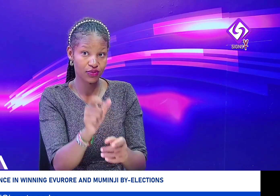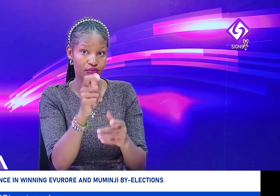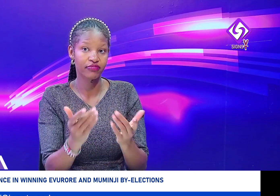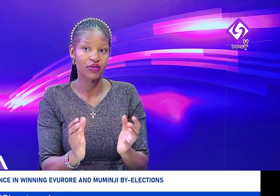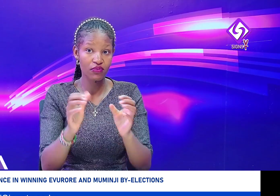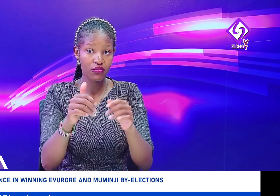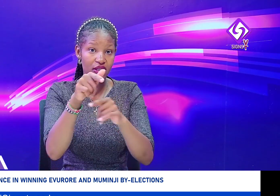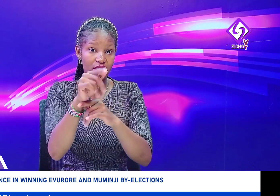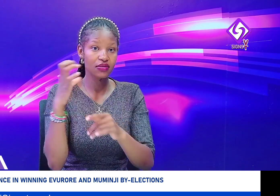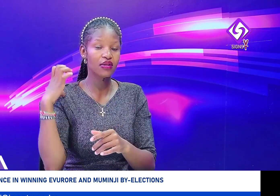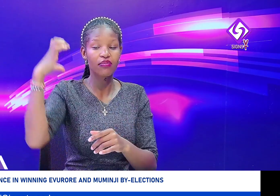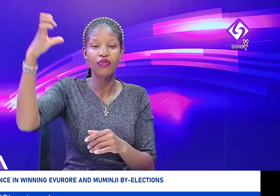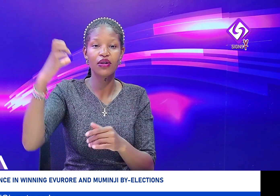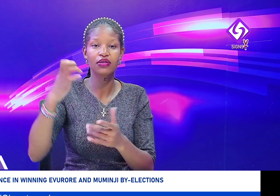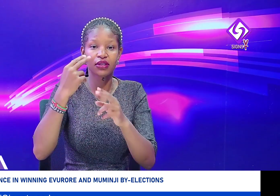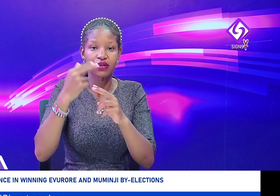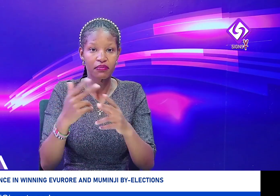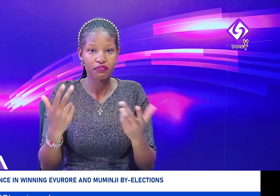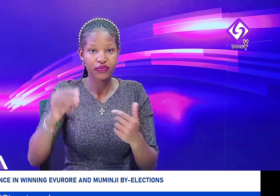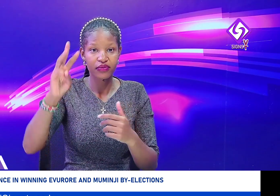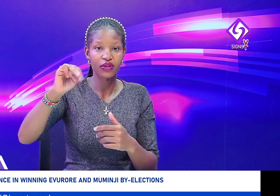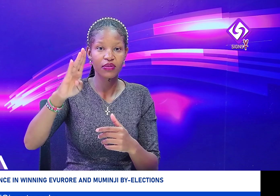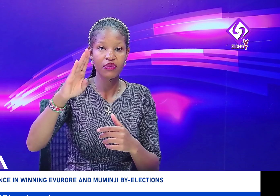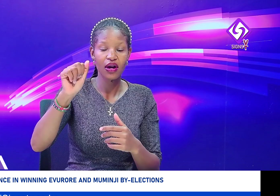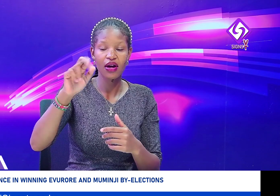party chairperson Cecily Mbarire stated